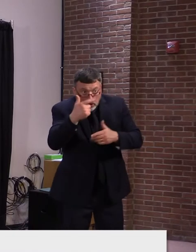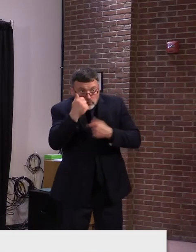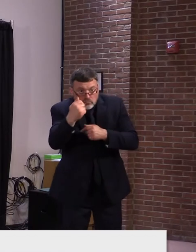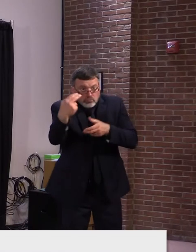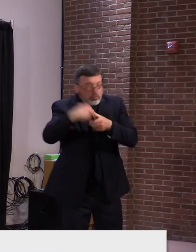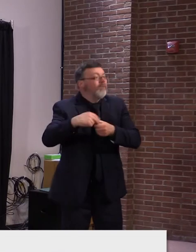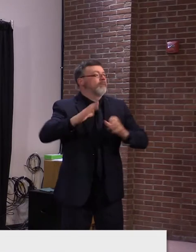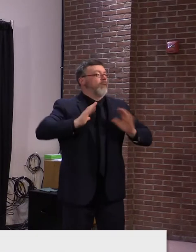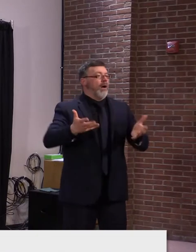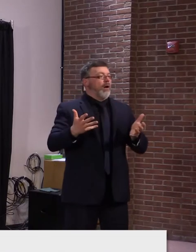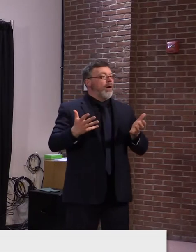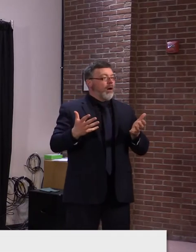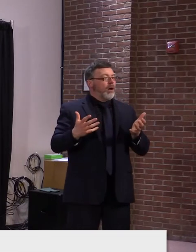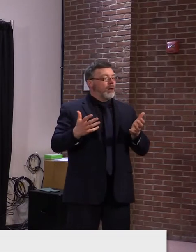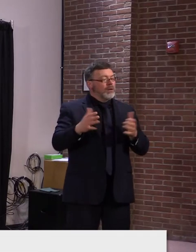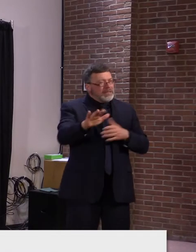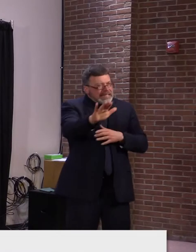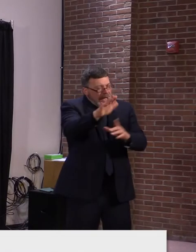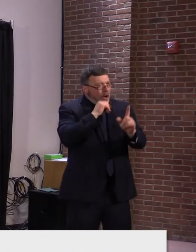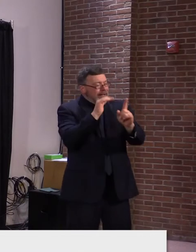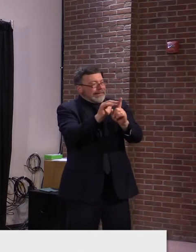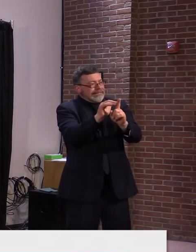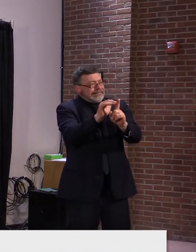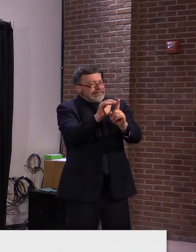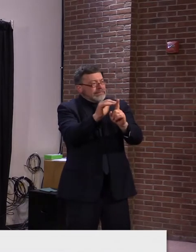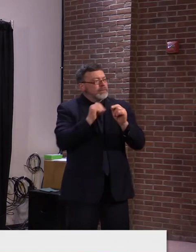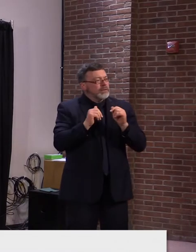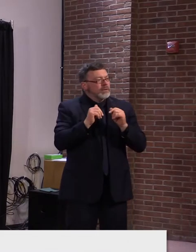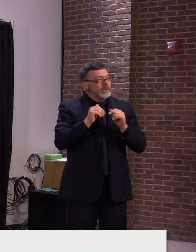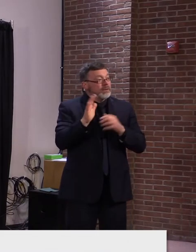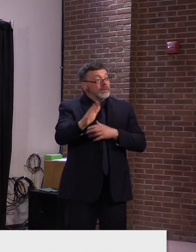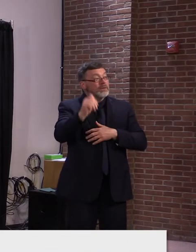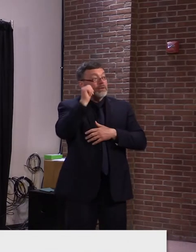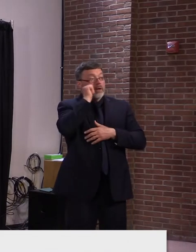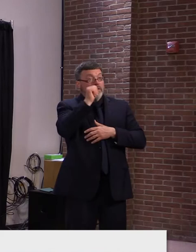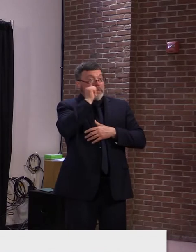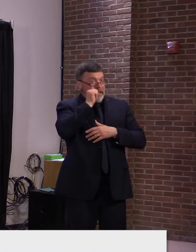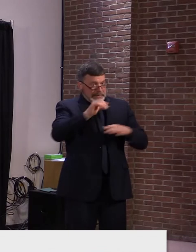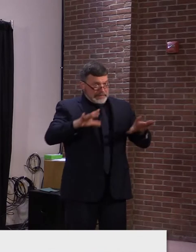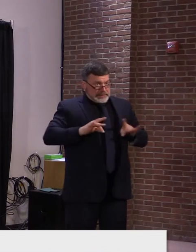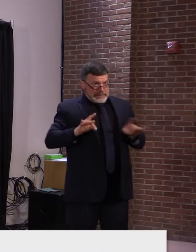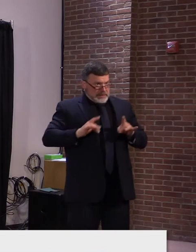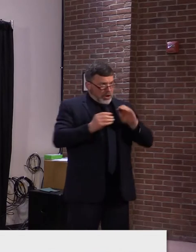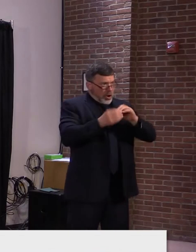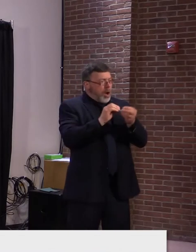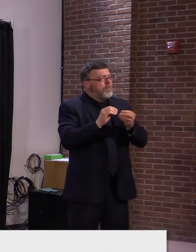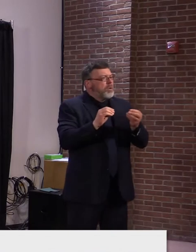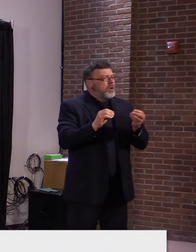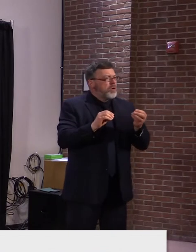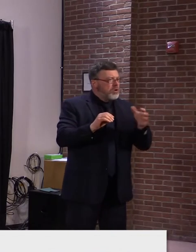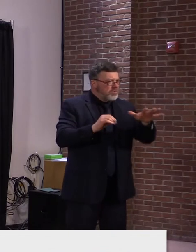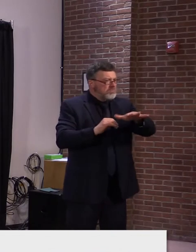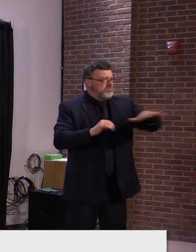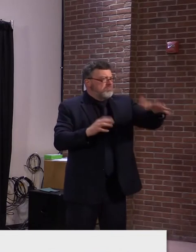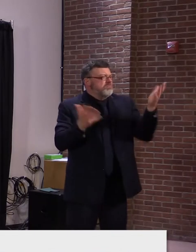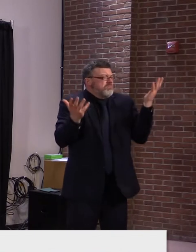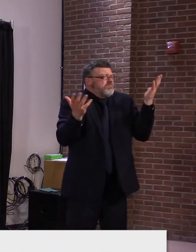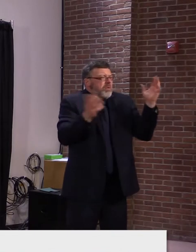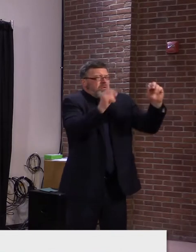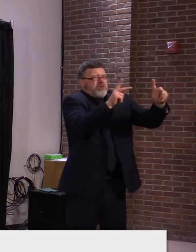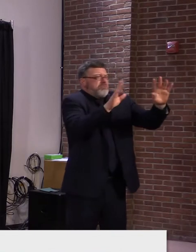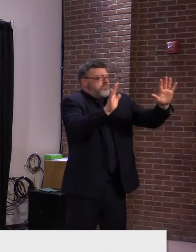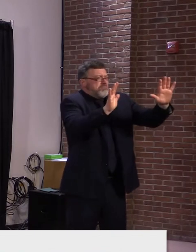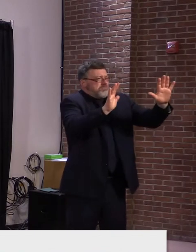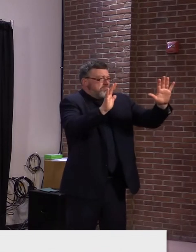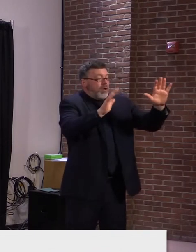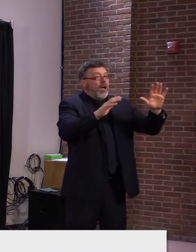mind, as opposed to the daily case count, where it's, you know, X number of cases per day or X number of people in a